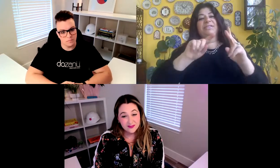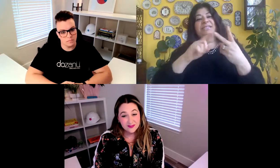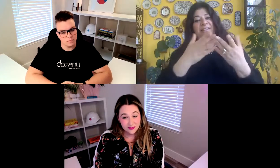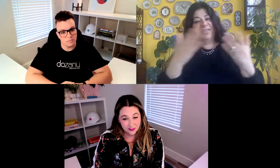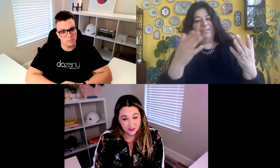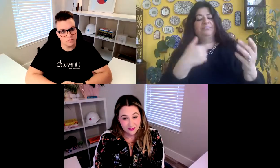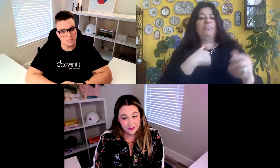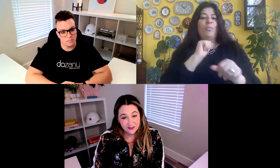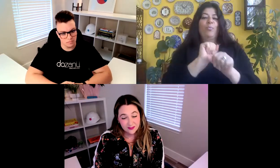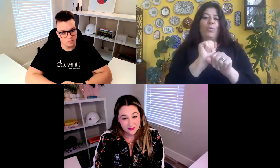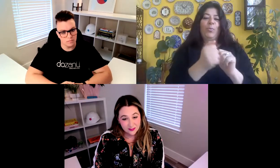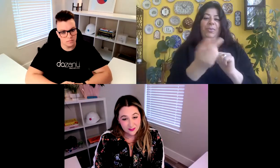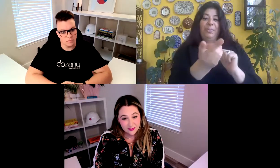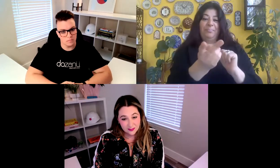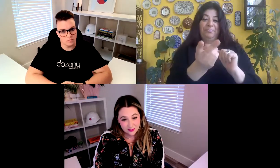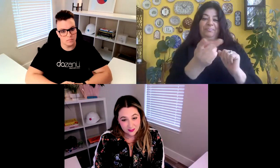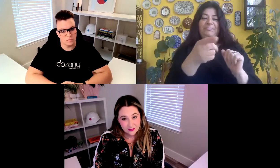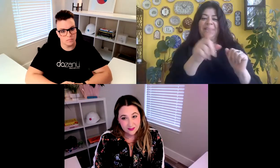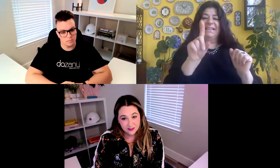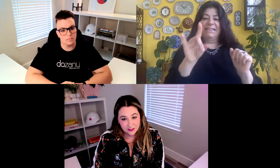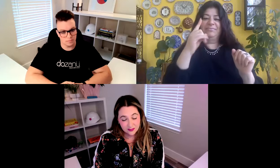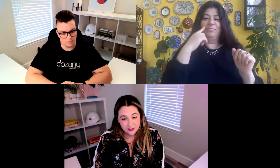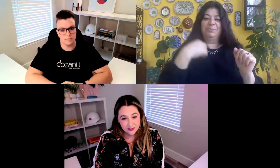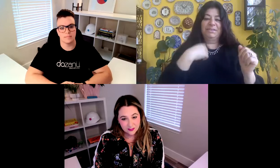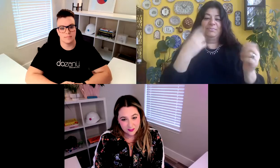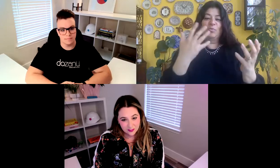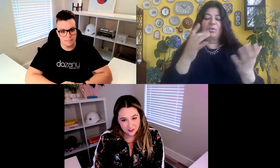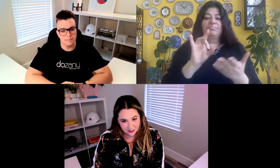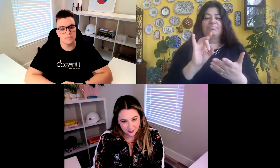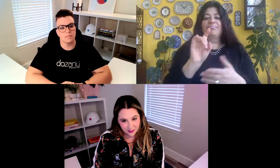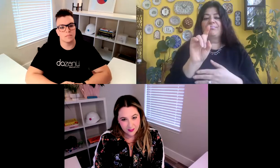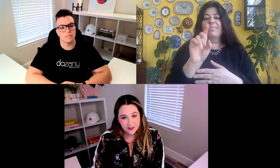beautiful pictorial of that. So the second thing I want to share with you